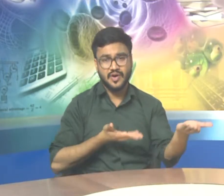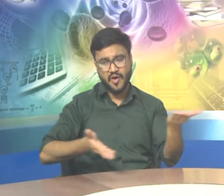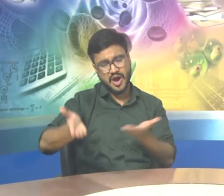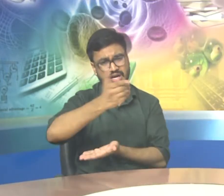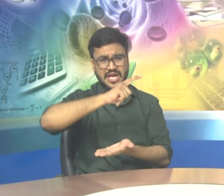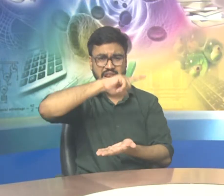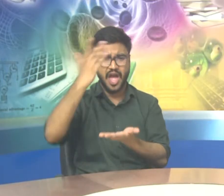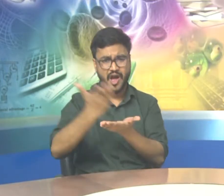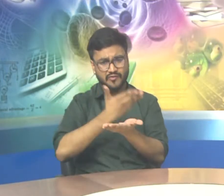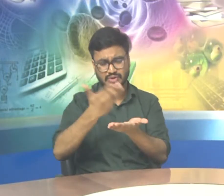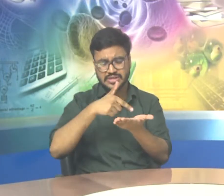Introduction.